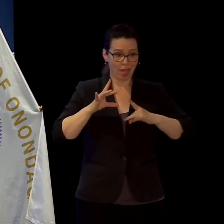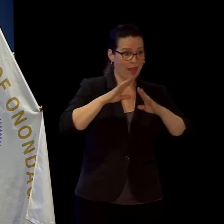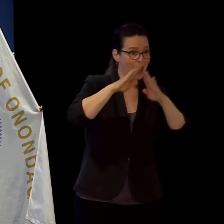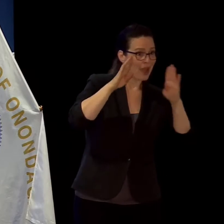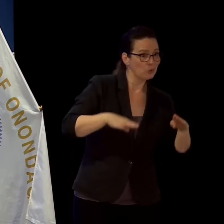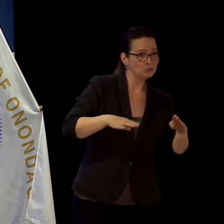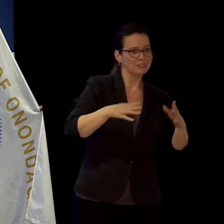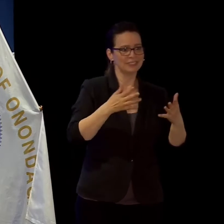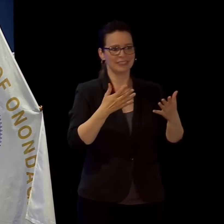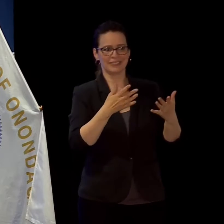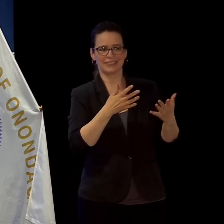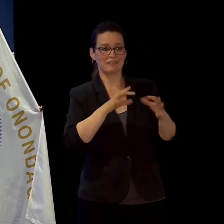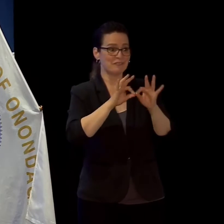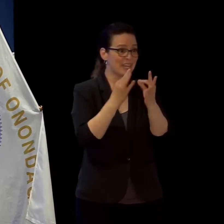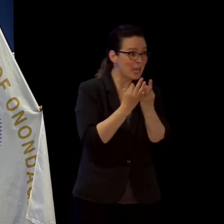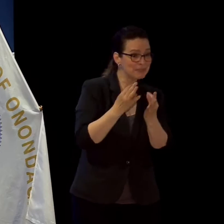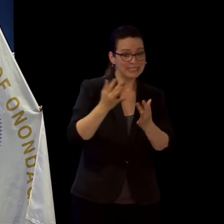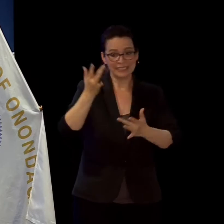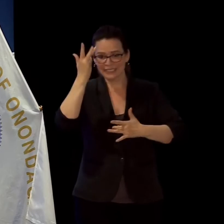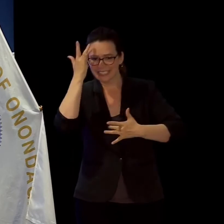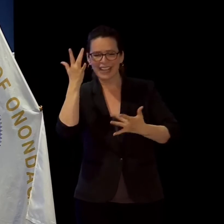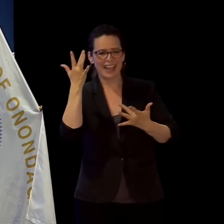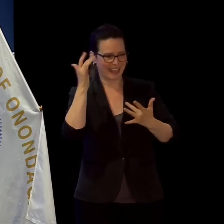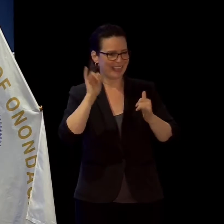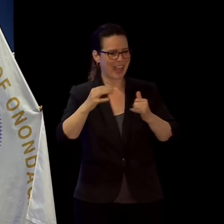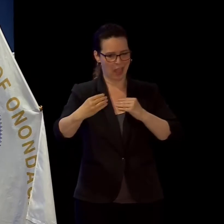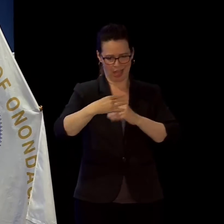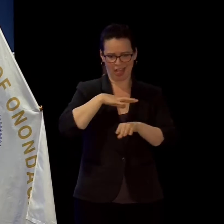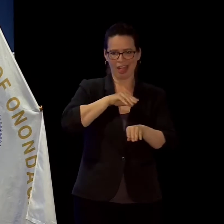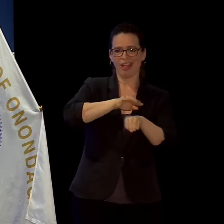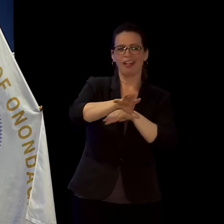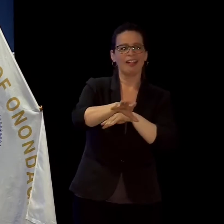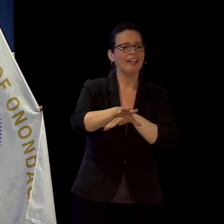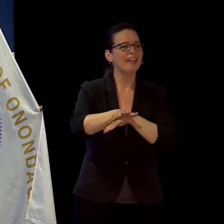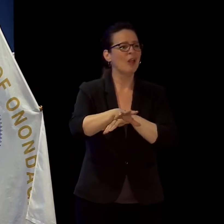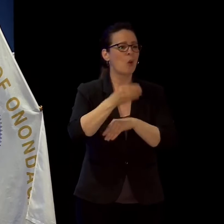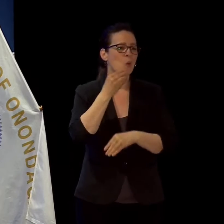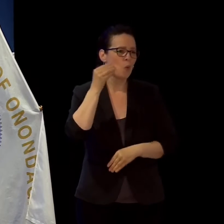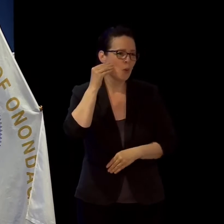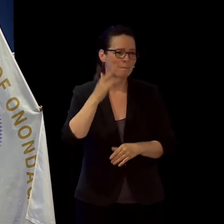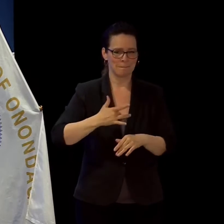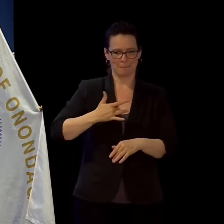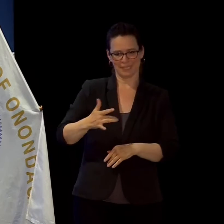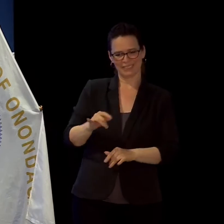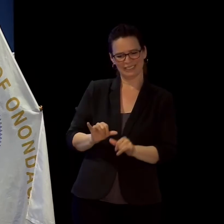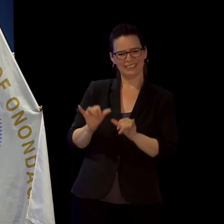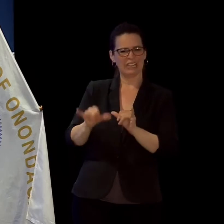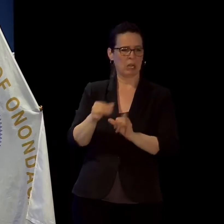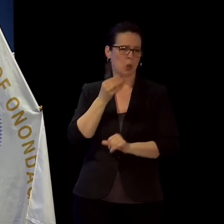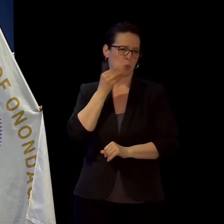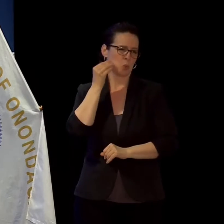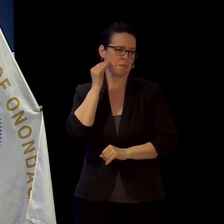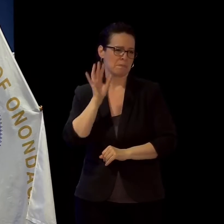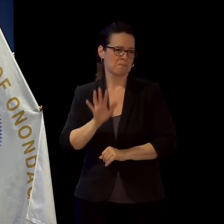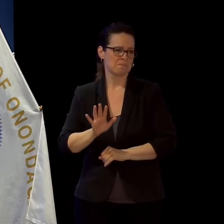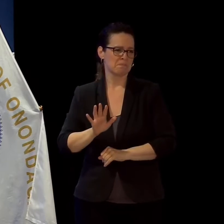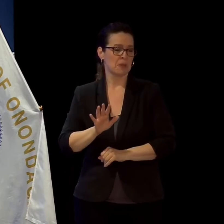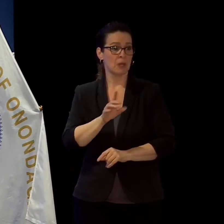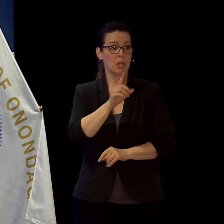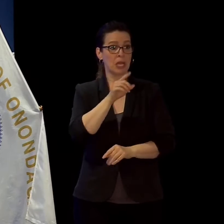tested. The family has it. Those kids aren't going into school, right? So the protocols don't let that happen. So we have not seen transmission in